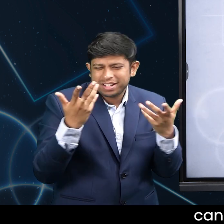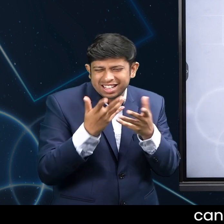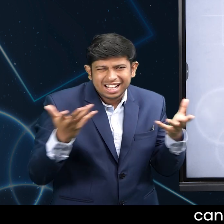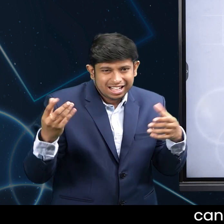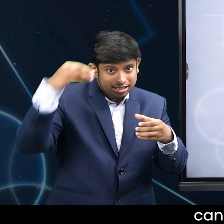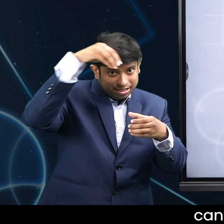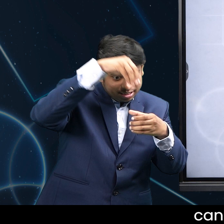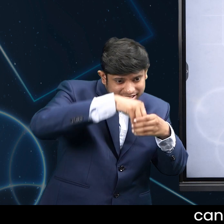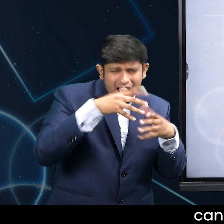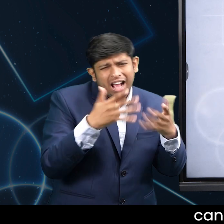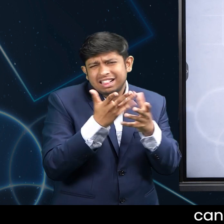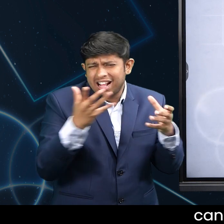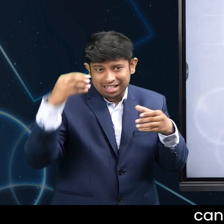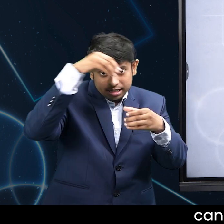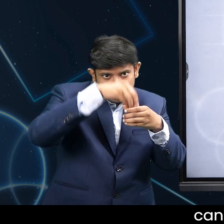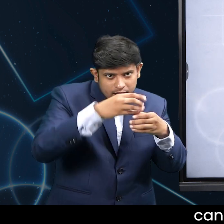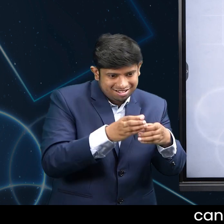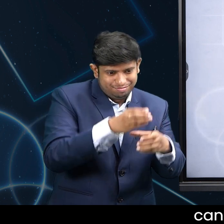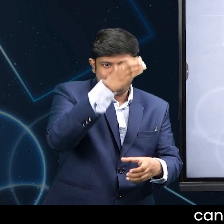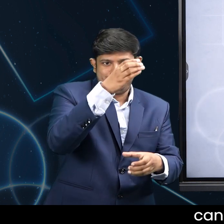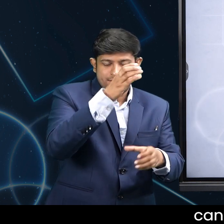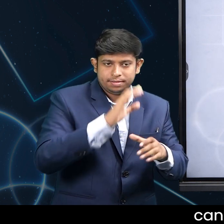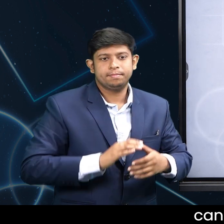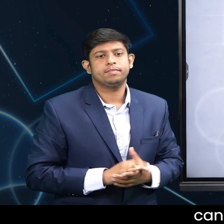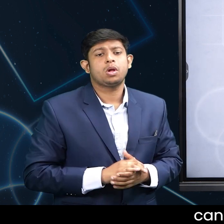can fit within the cylindrical wall.